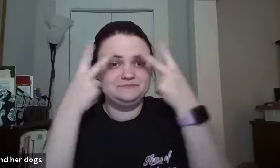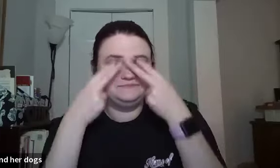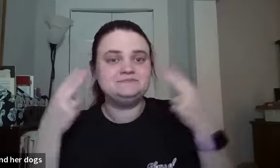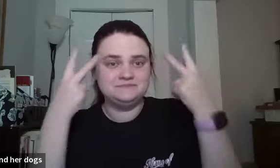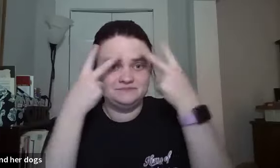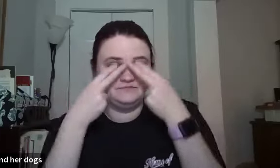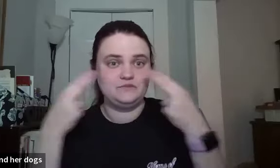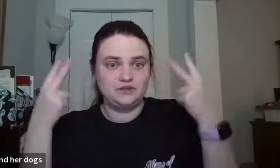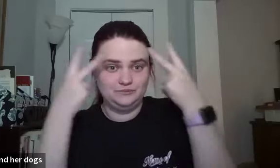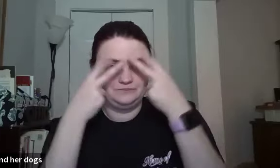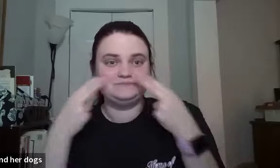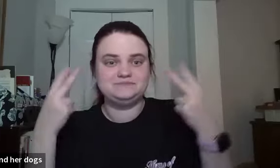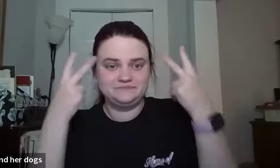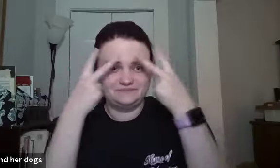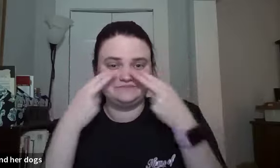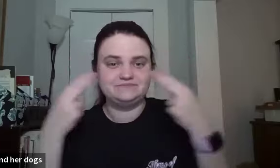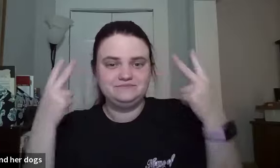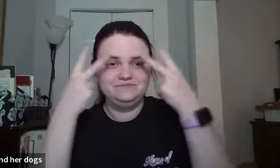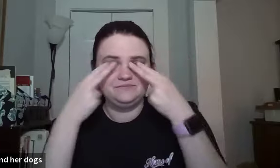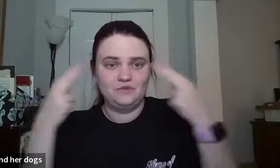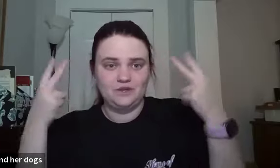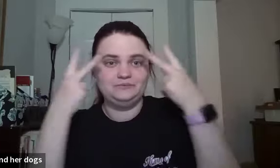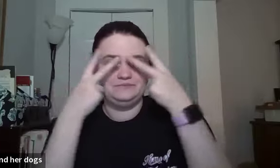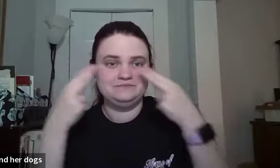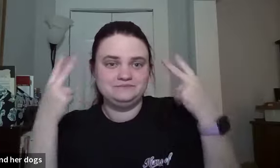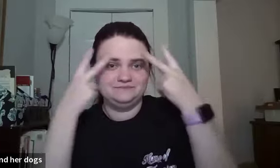Raccoon. Raccoon. Raccoon.